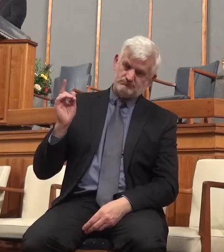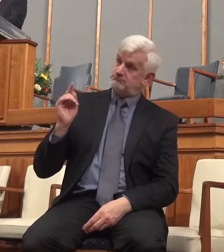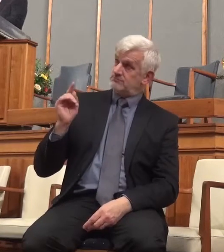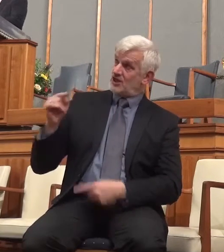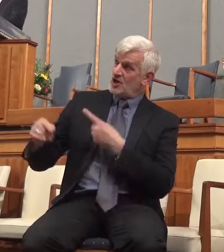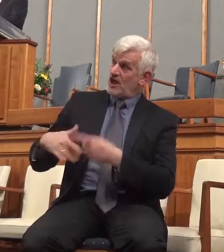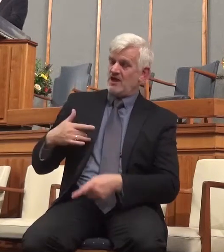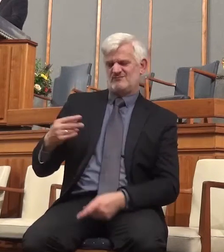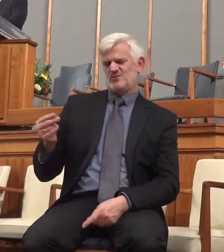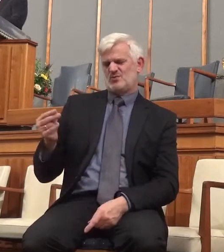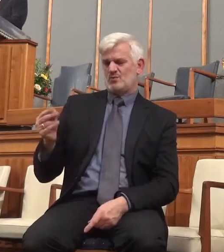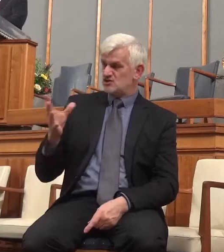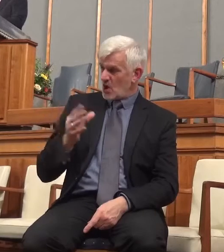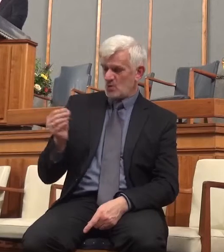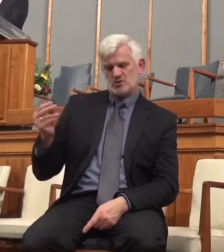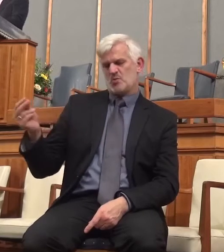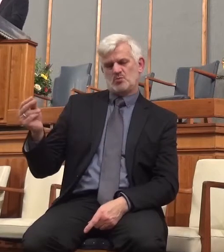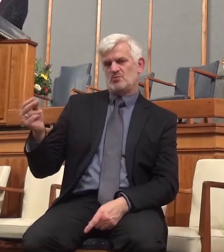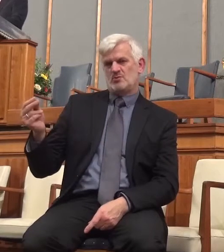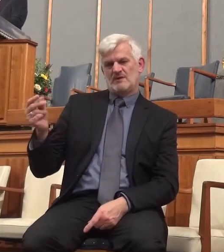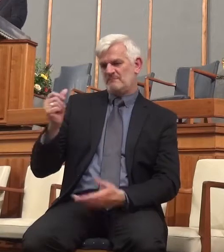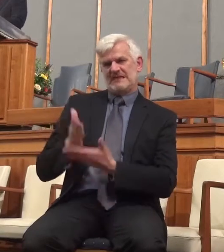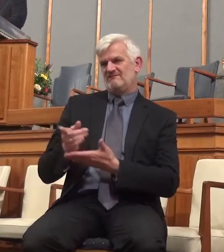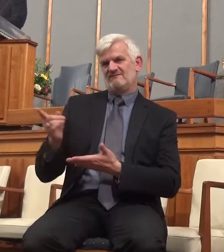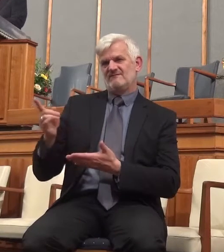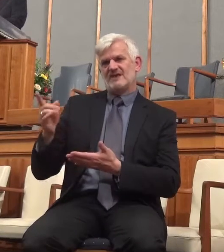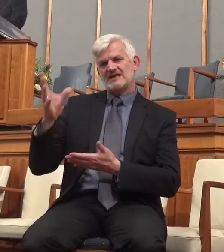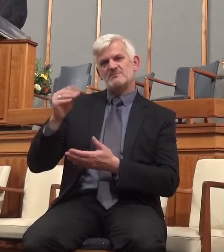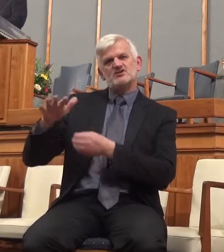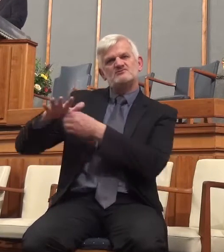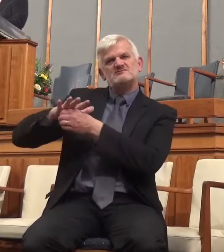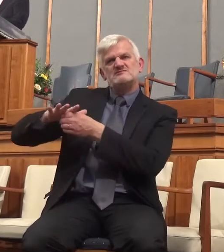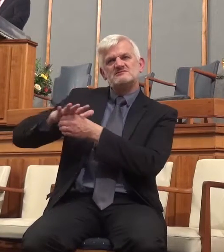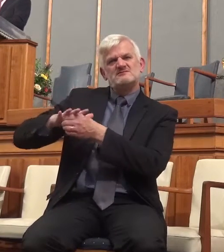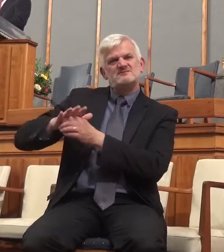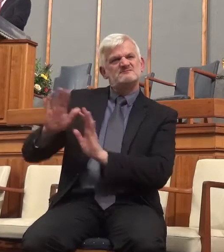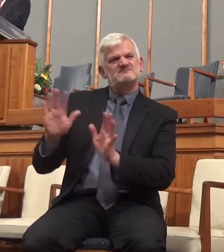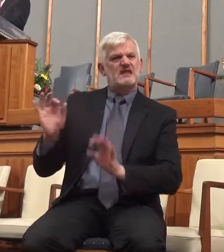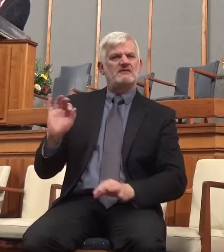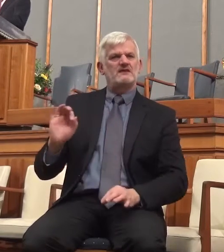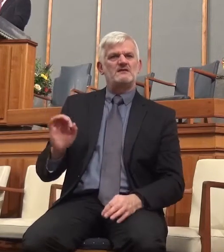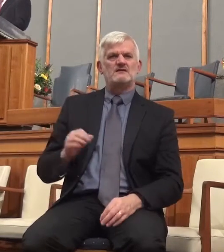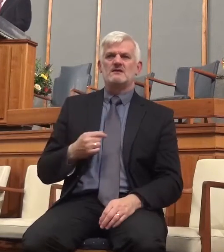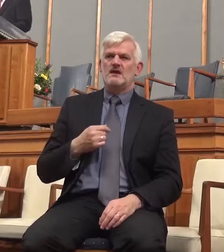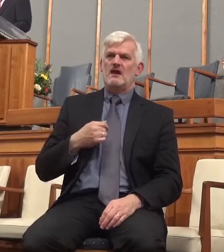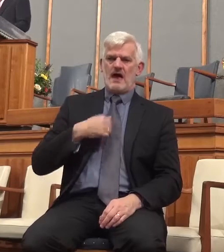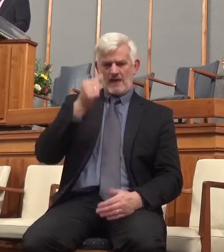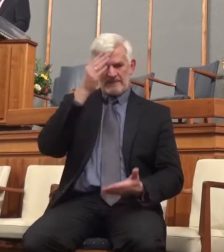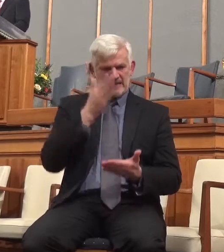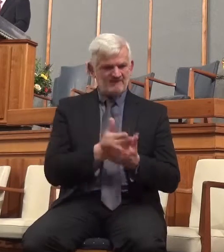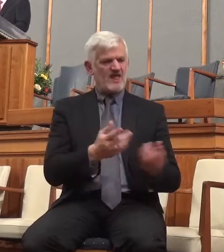You don't believe in the soul. You don't believe in the spiritual realm. All you believe is in